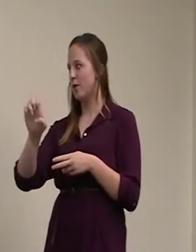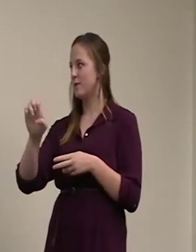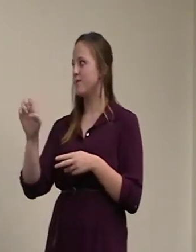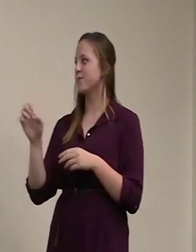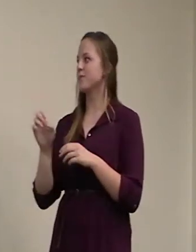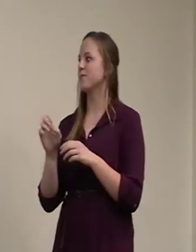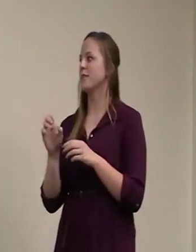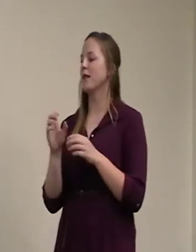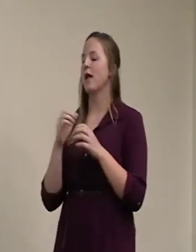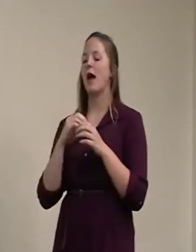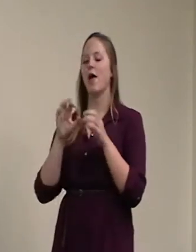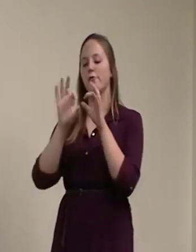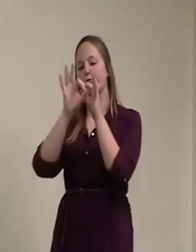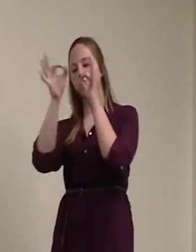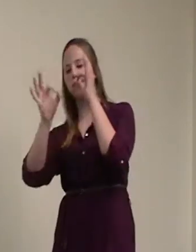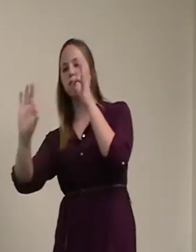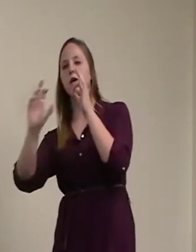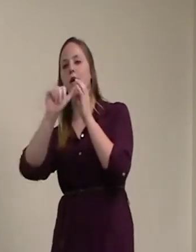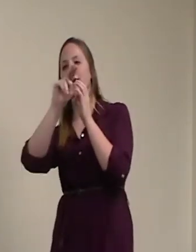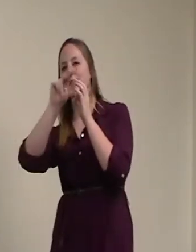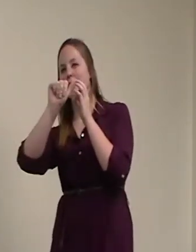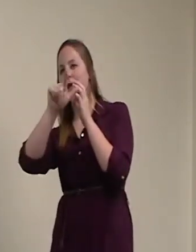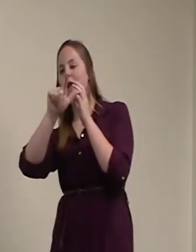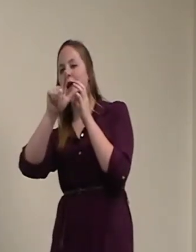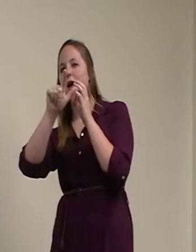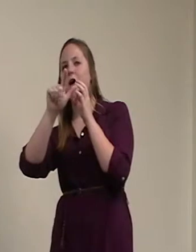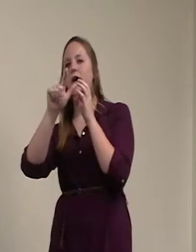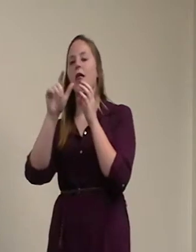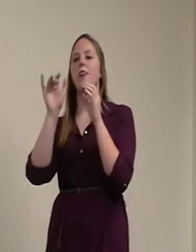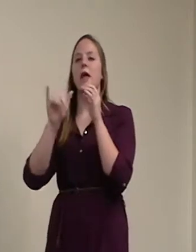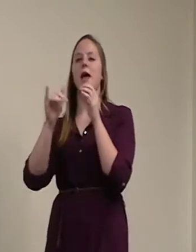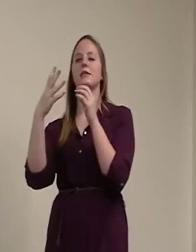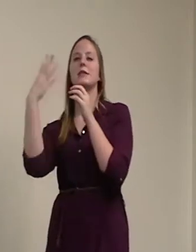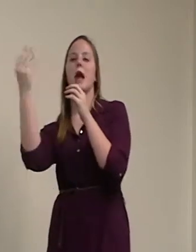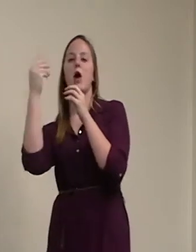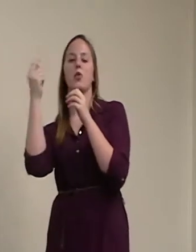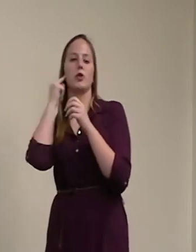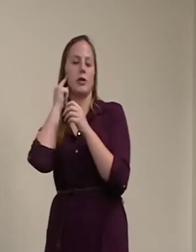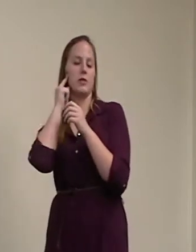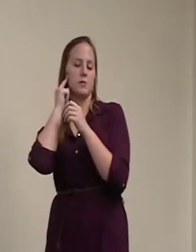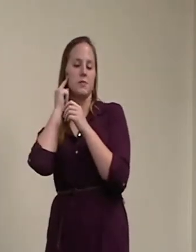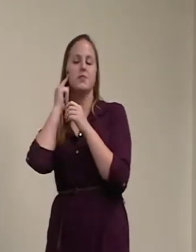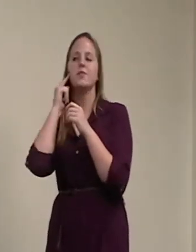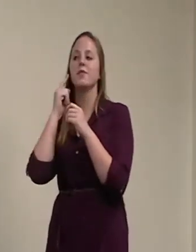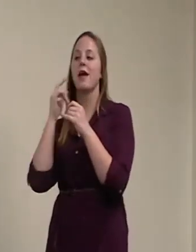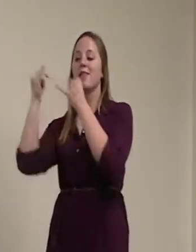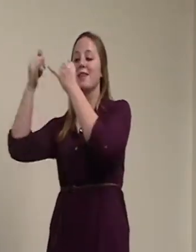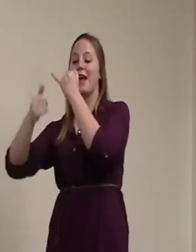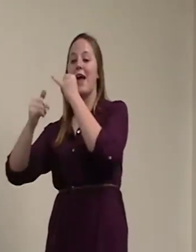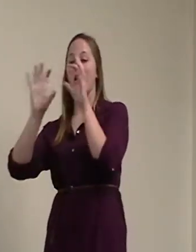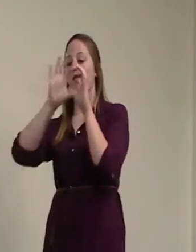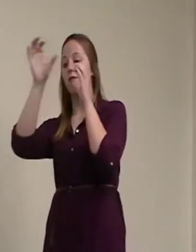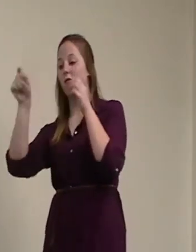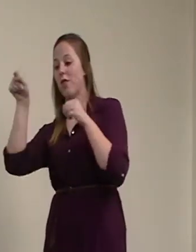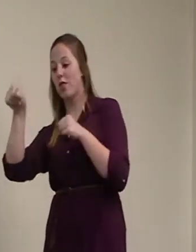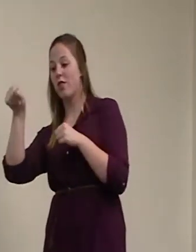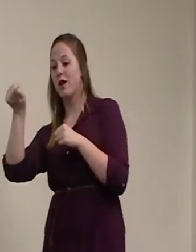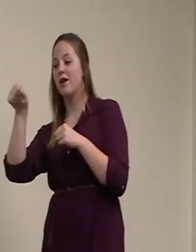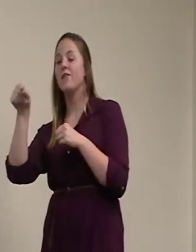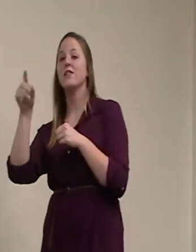parts together are part of your outer ear, so it makes up your outer ear. At the end of the ear canal is your eardrum, also known as the